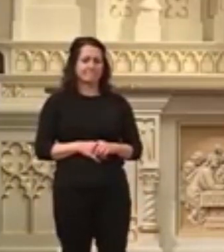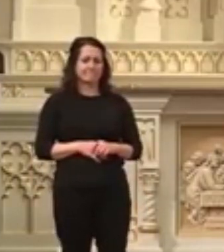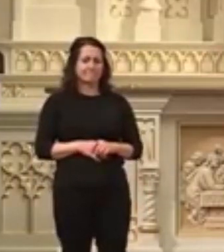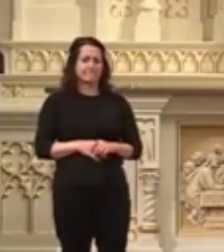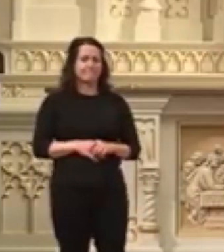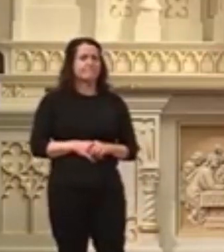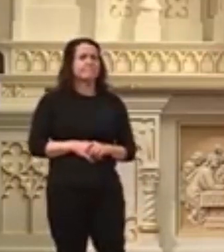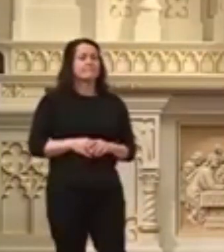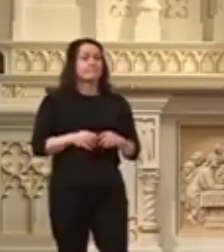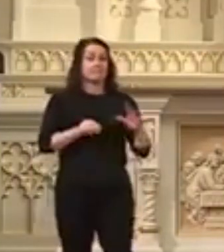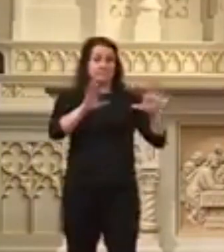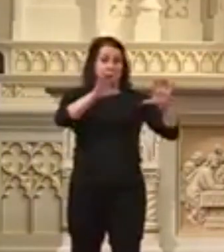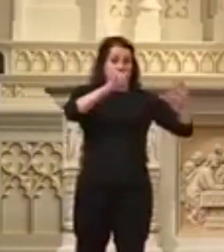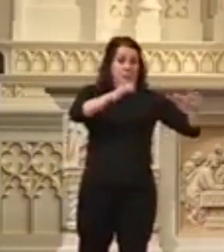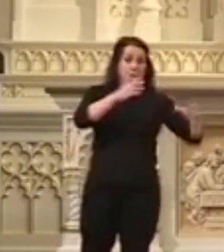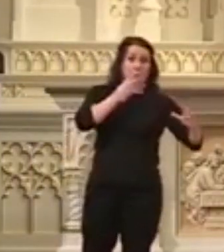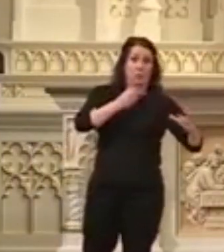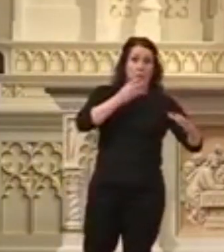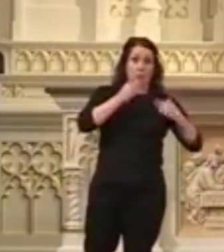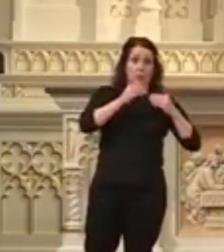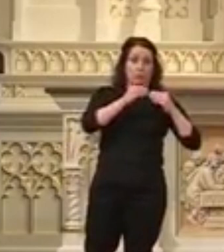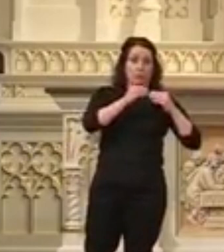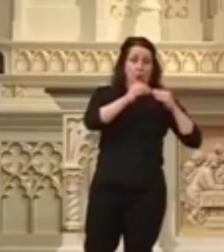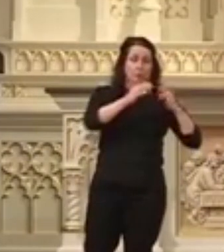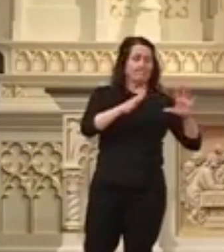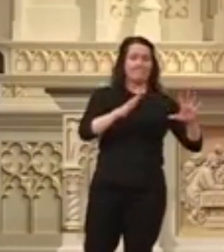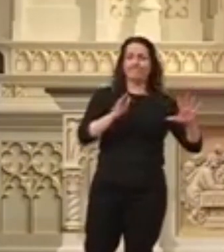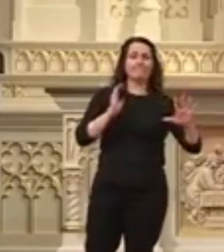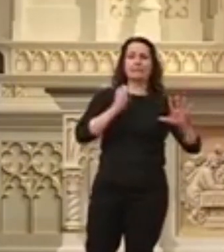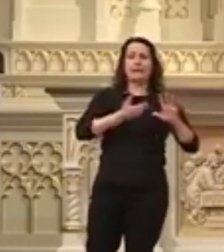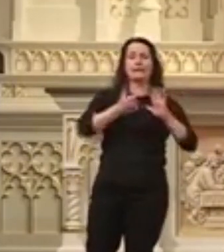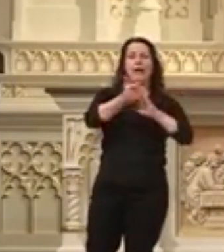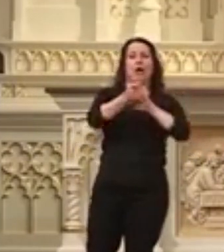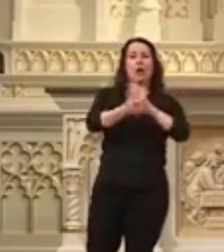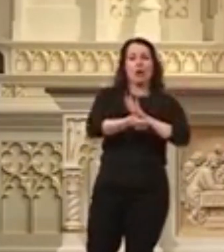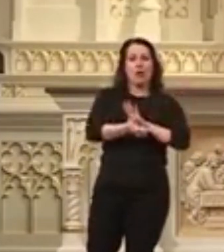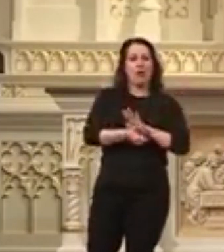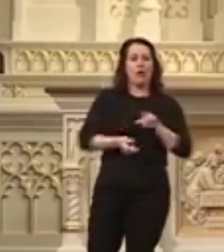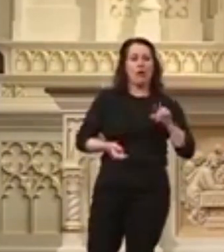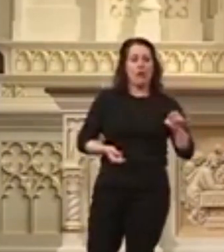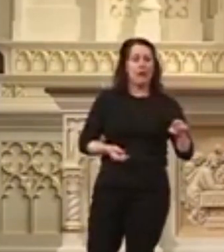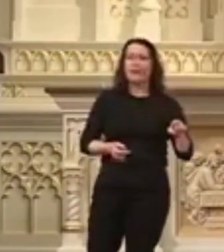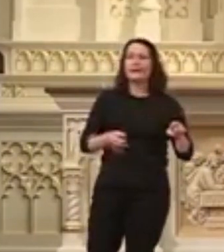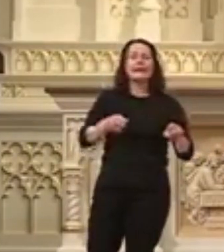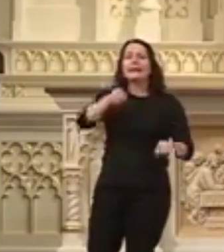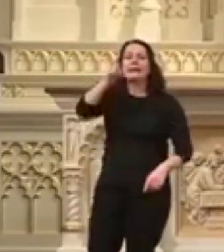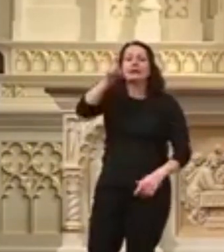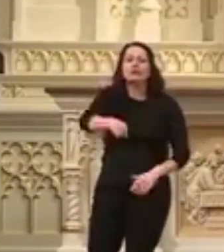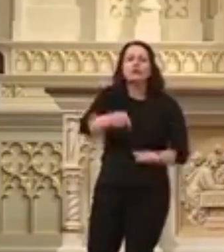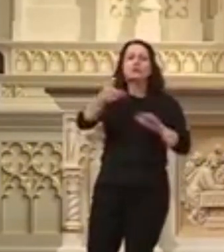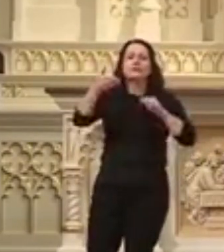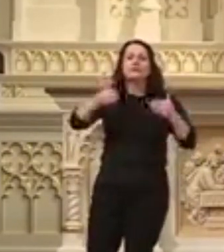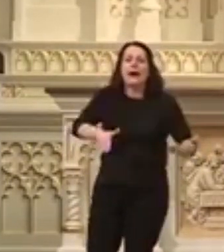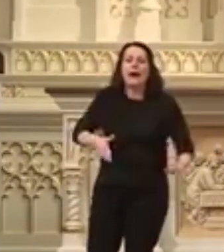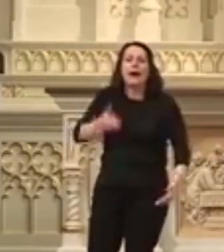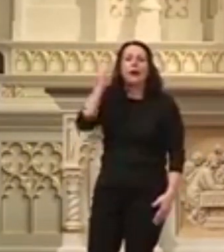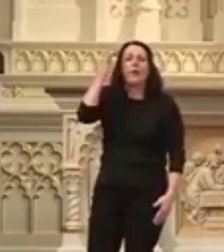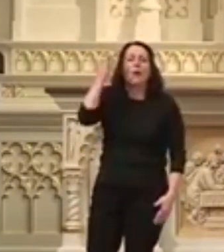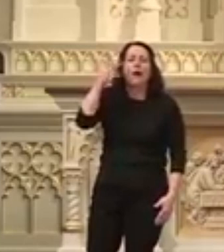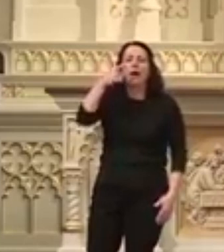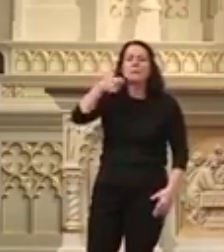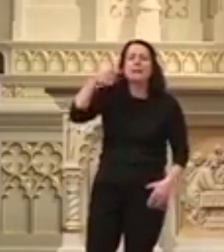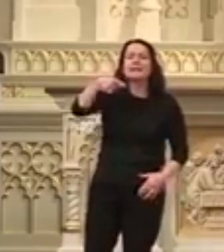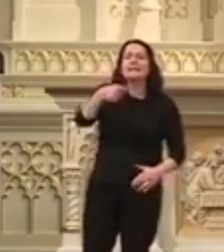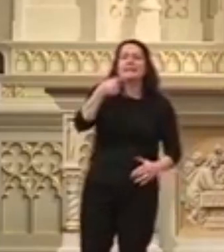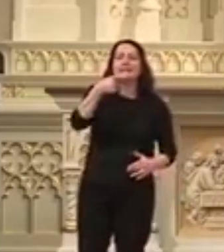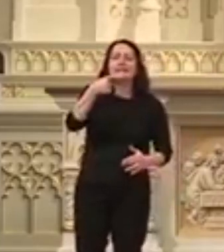The Jews answered, We have a law, and according to that law he ought to die, because he made himself